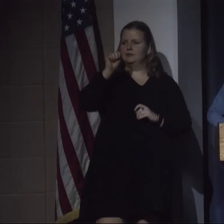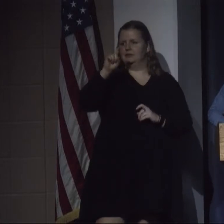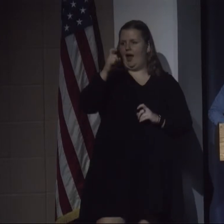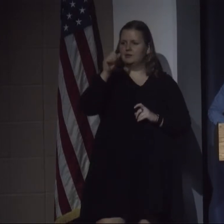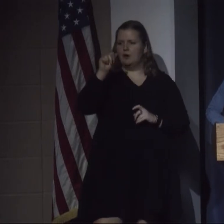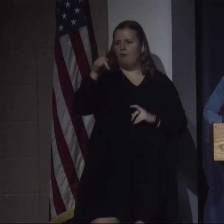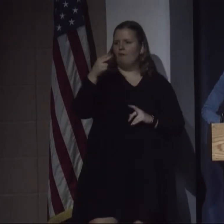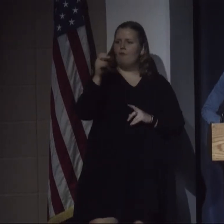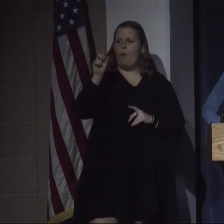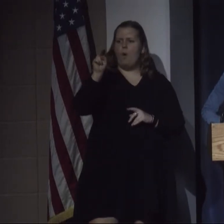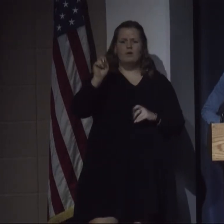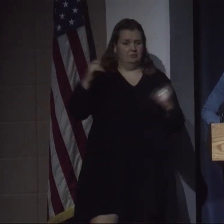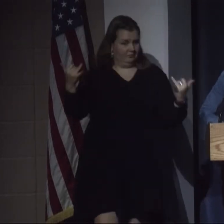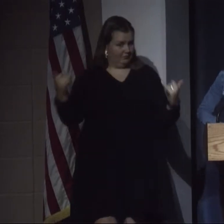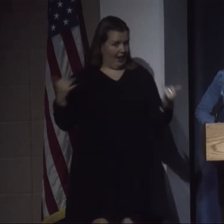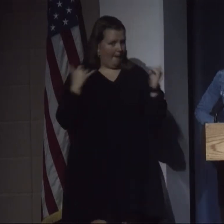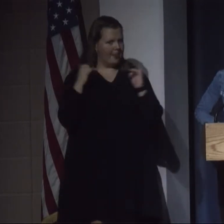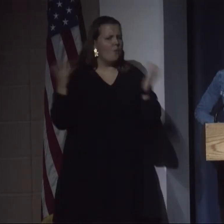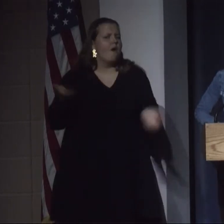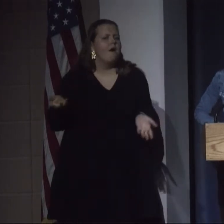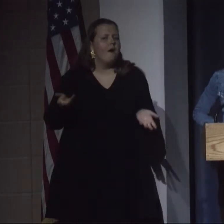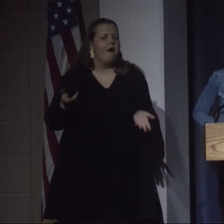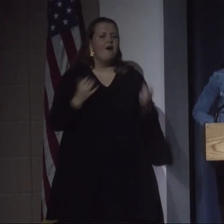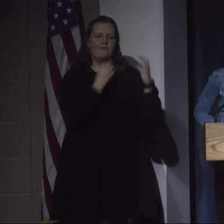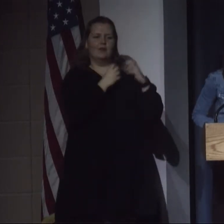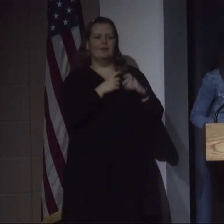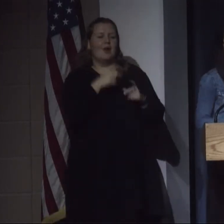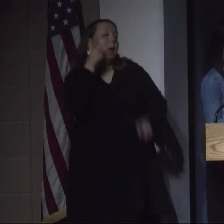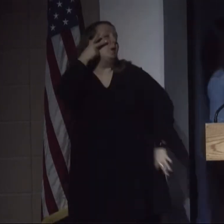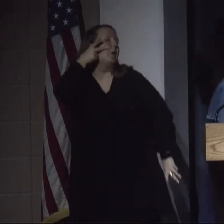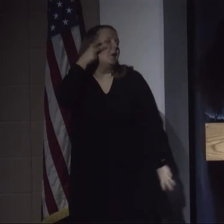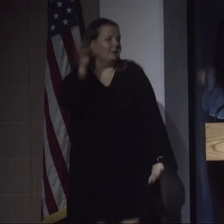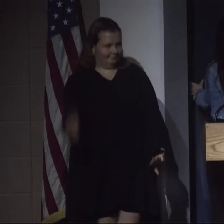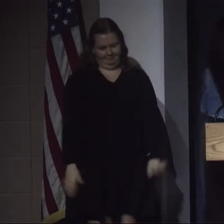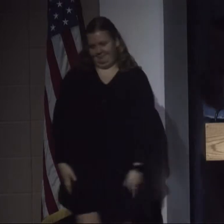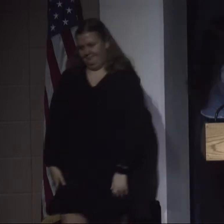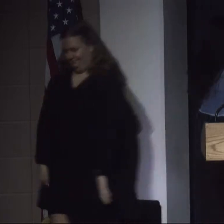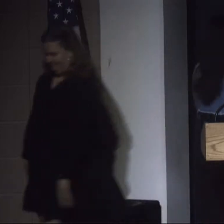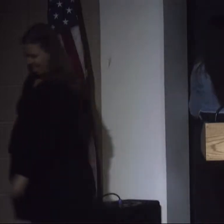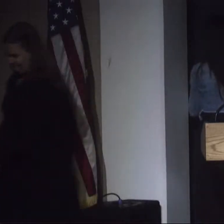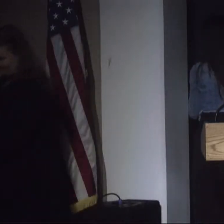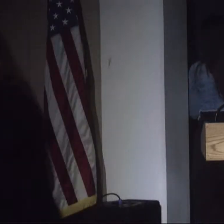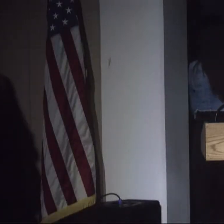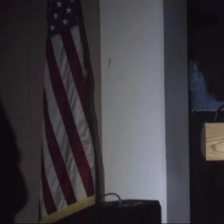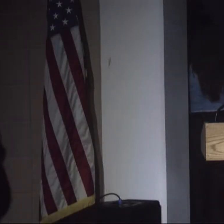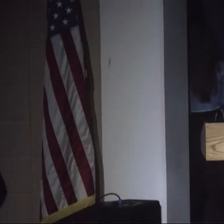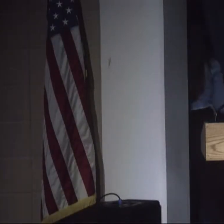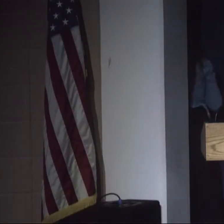saxophone. So what's he playing tonight? I'll let y'all find out.